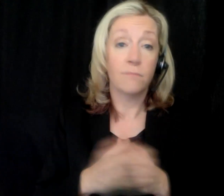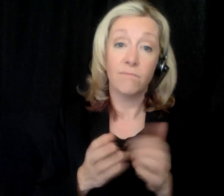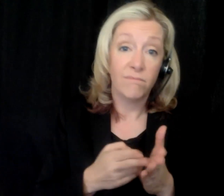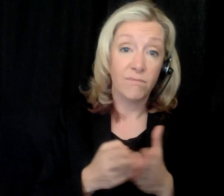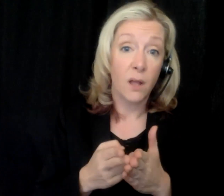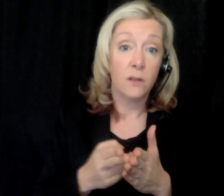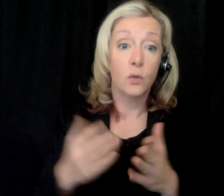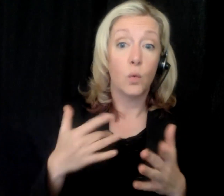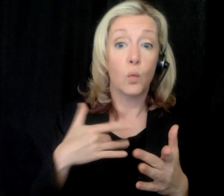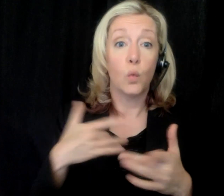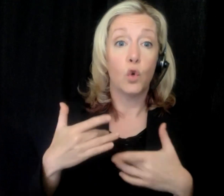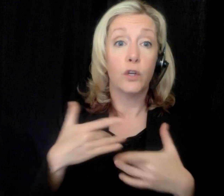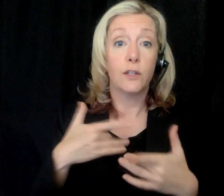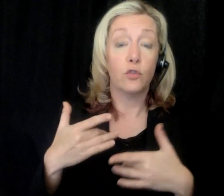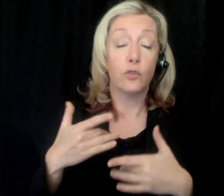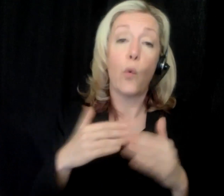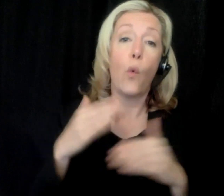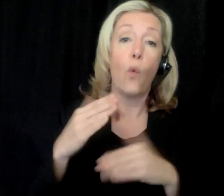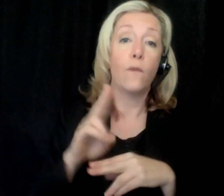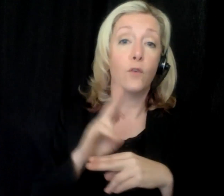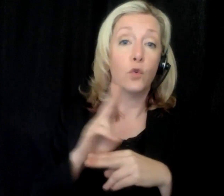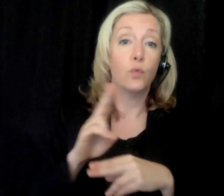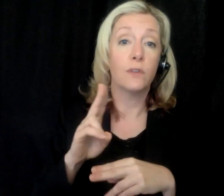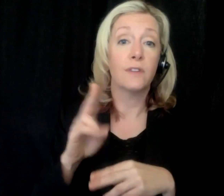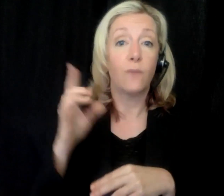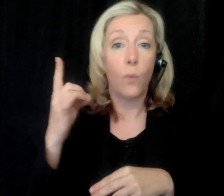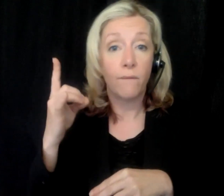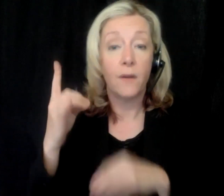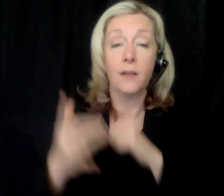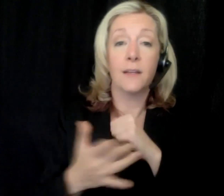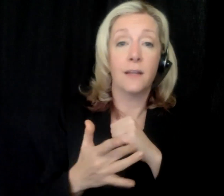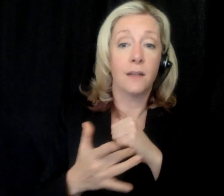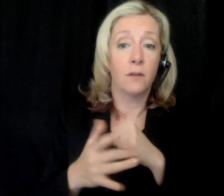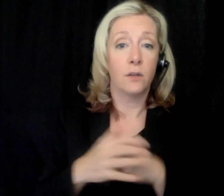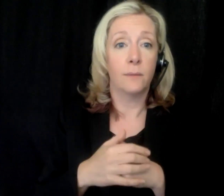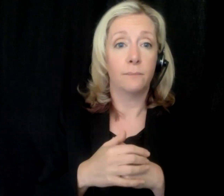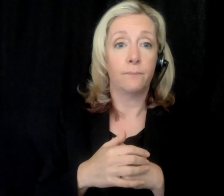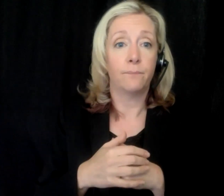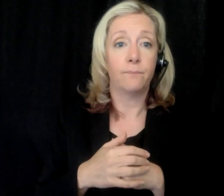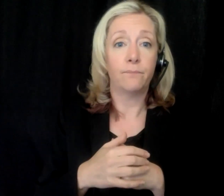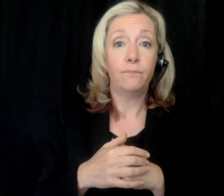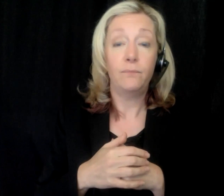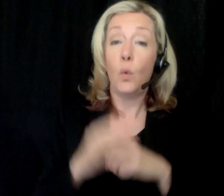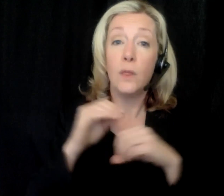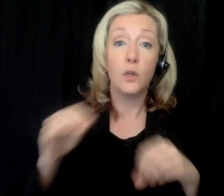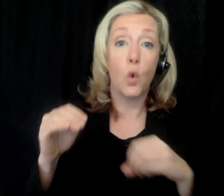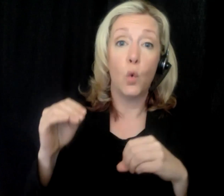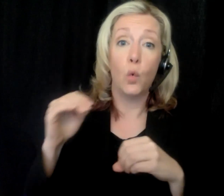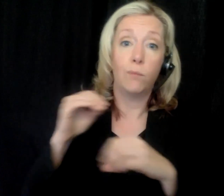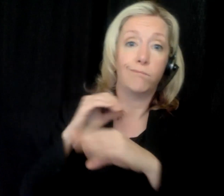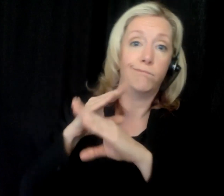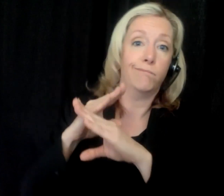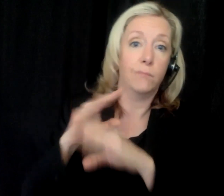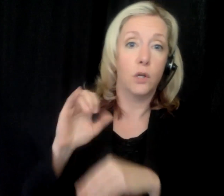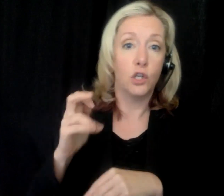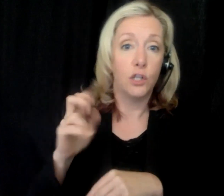the use, I think, overuse of Wi-Fi and technology that's unshielded for some of our colleagues with